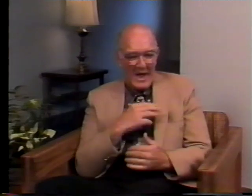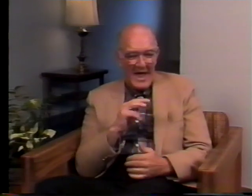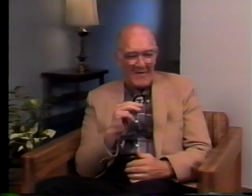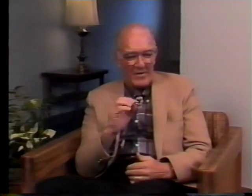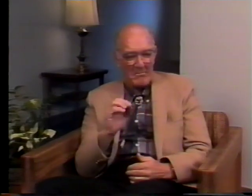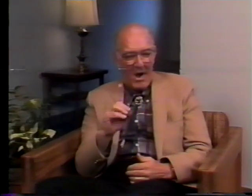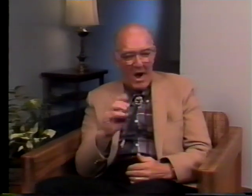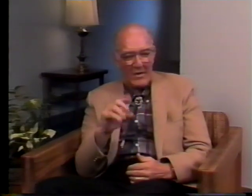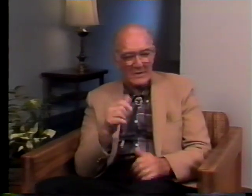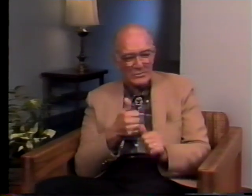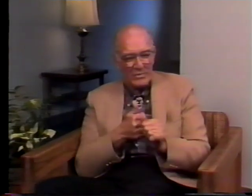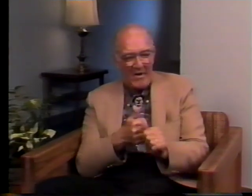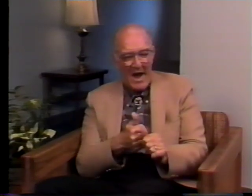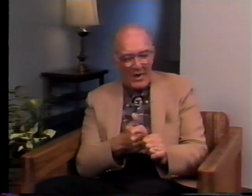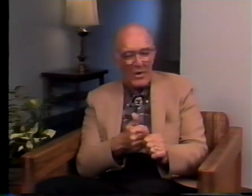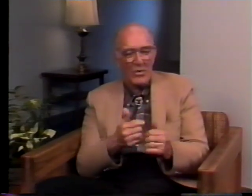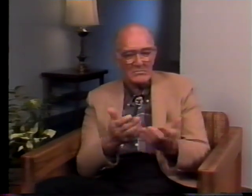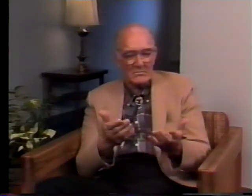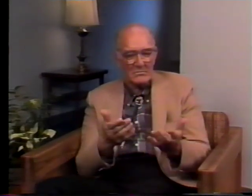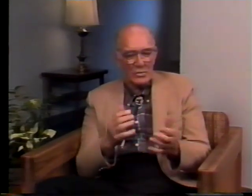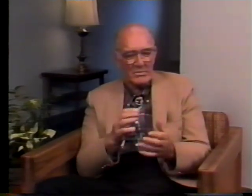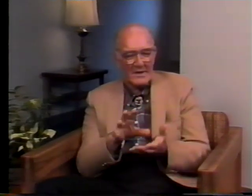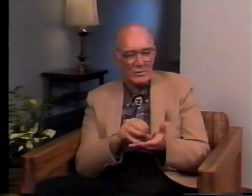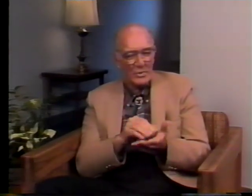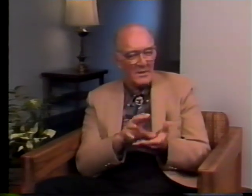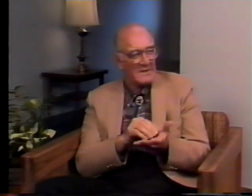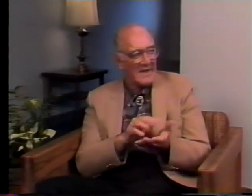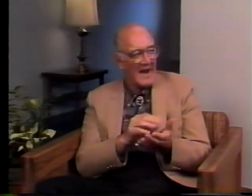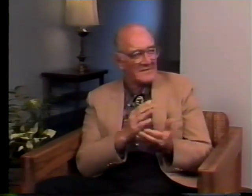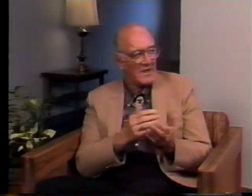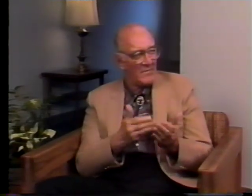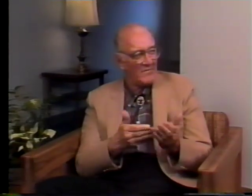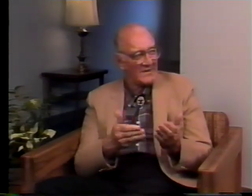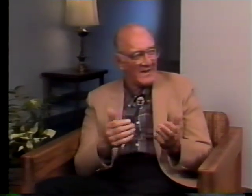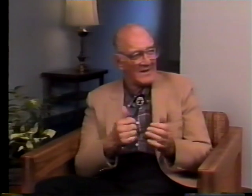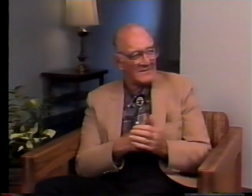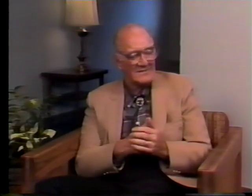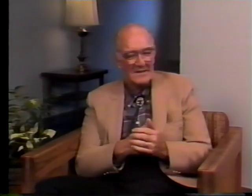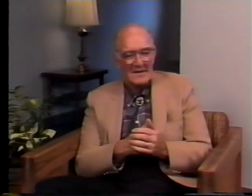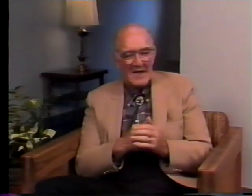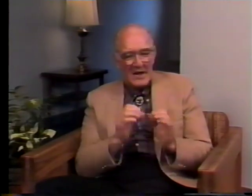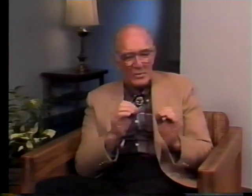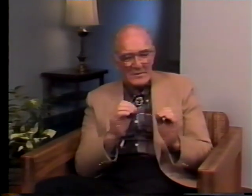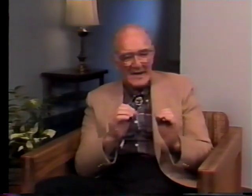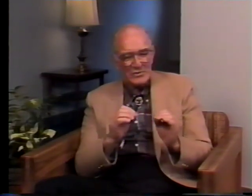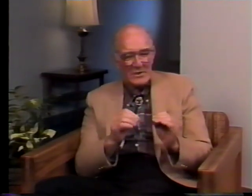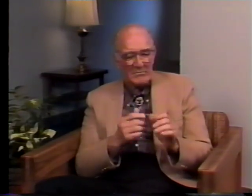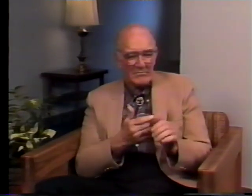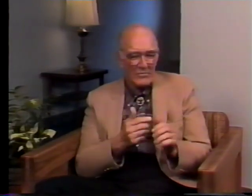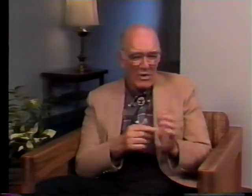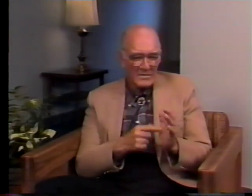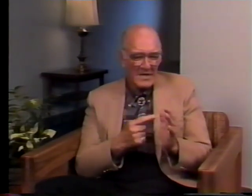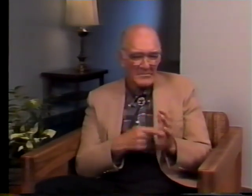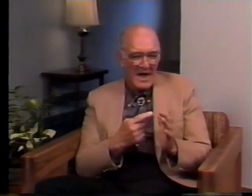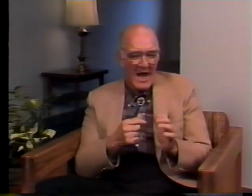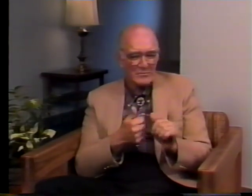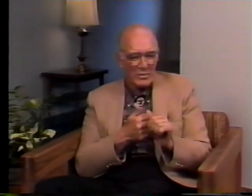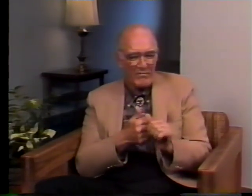have models to follow. You begin to imitate some of the things. And you teach them, or sometimes to